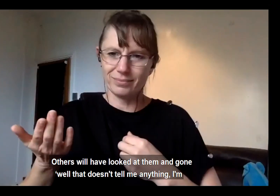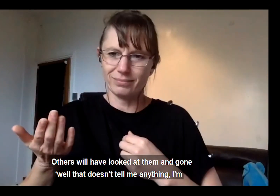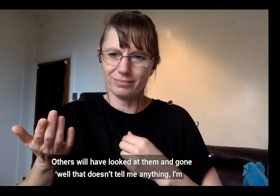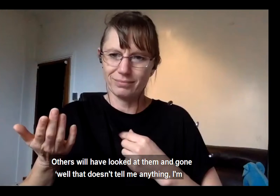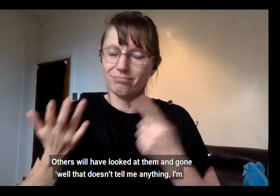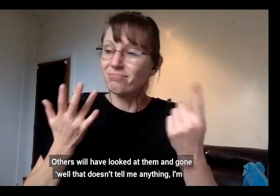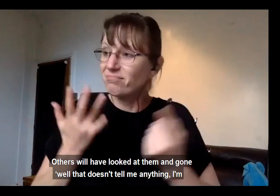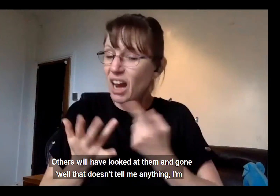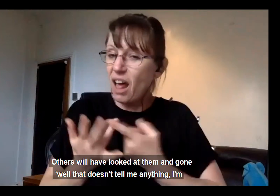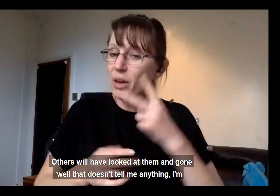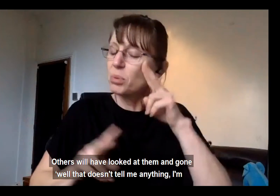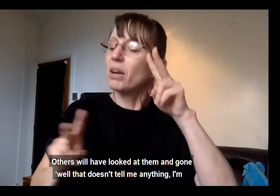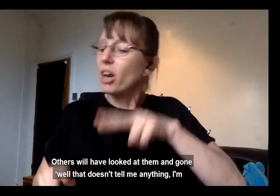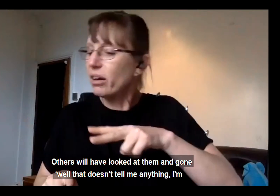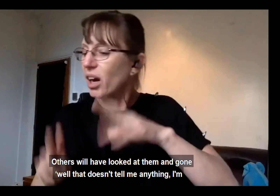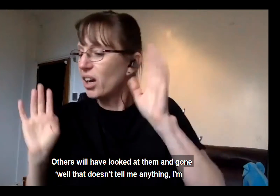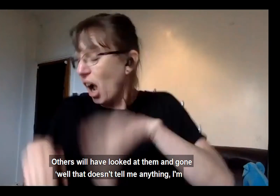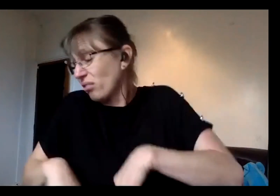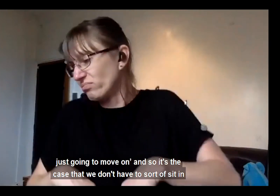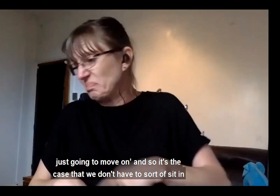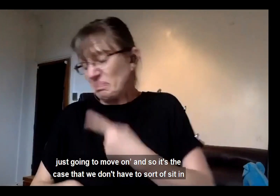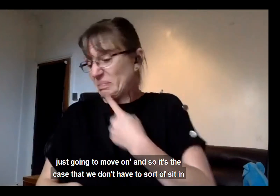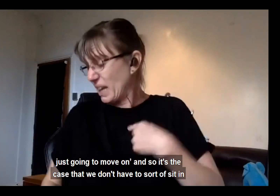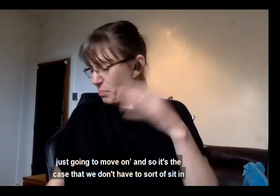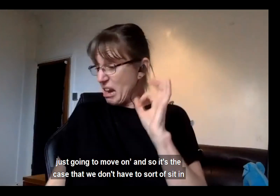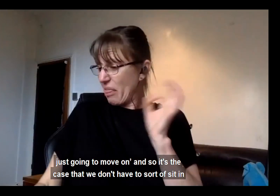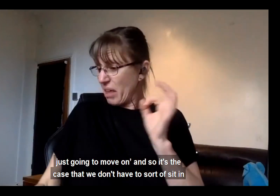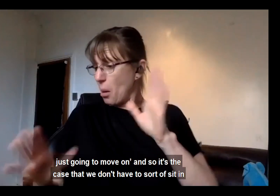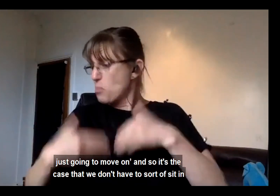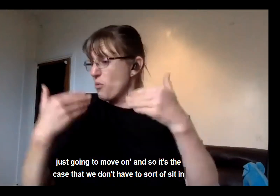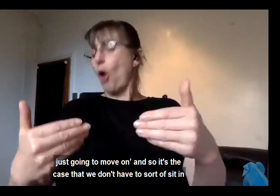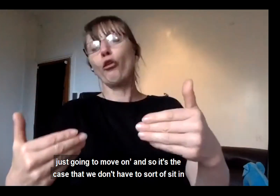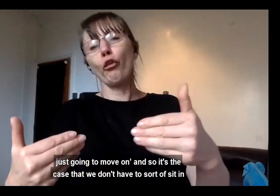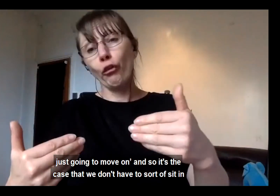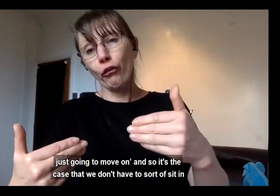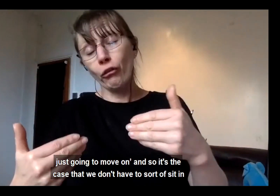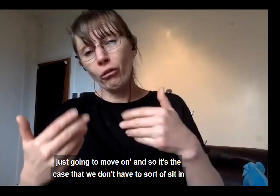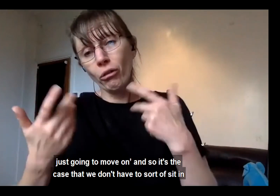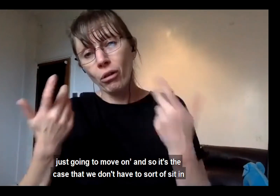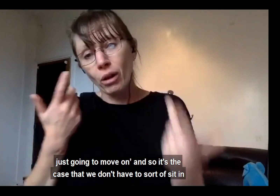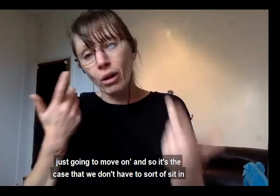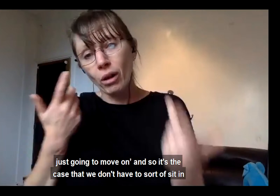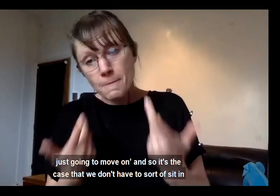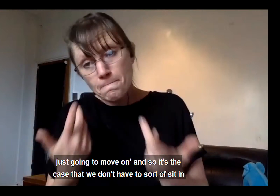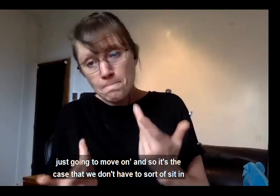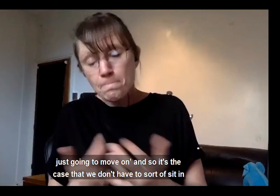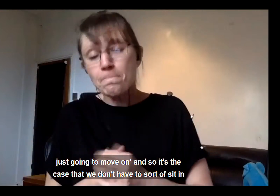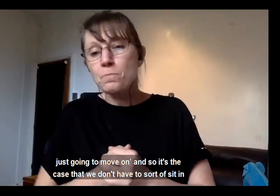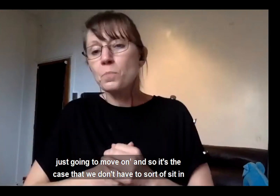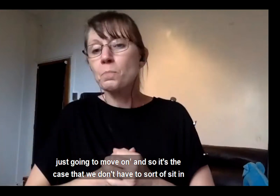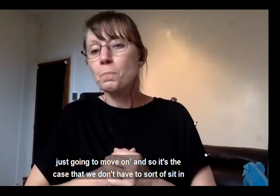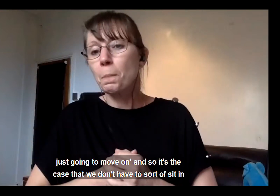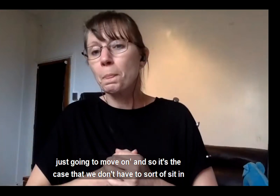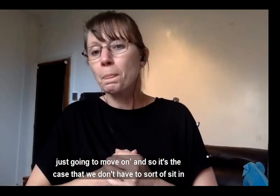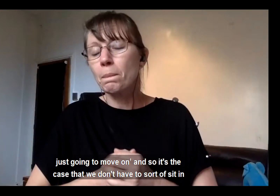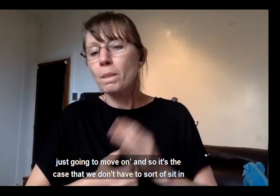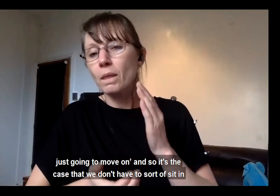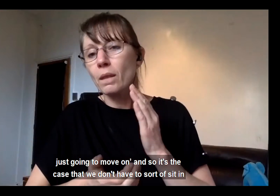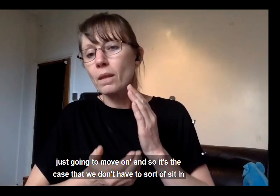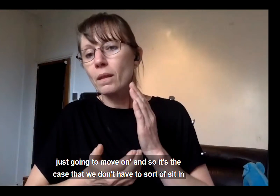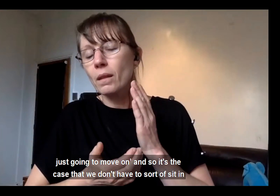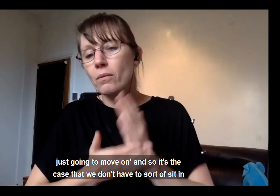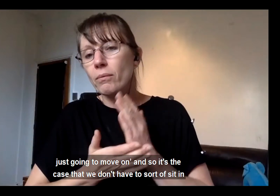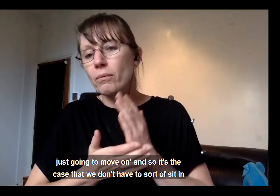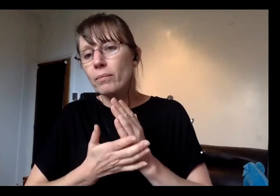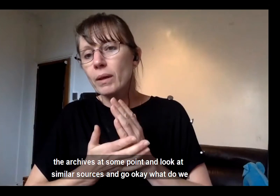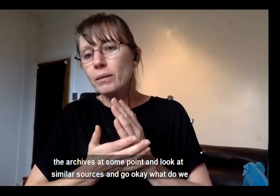Others will have looked at them and gone, oh, well, that doesn't tell me anything, I'm just going to move on. And so it's a case that we'd all